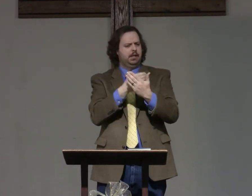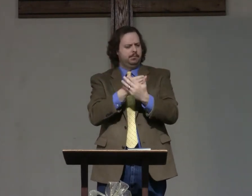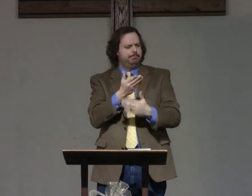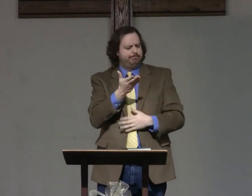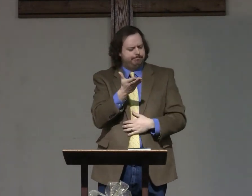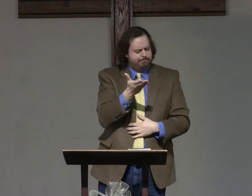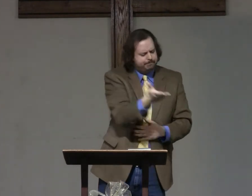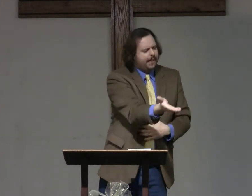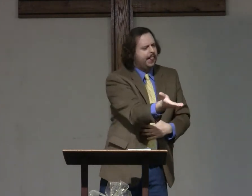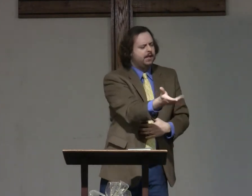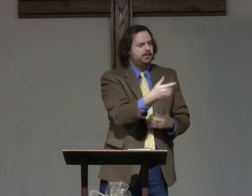the bill,